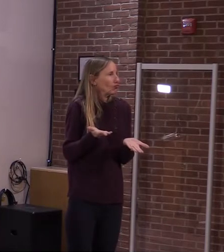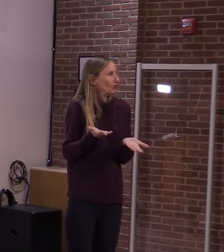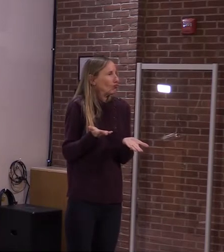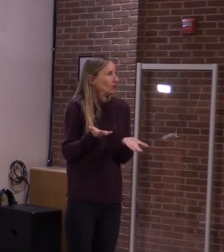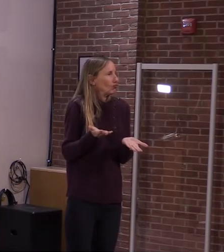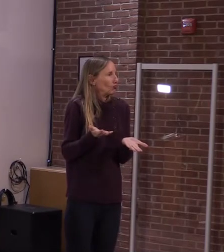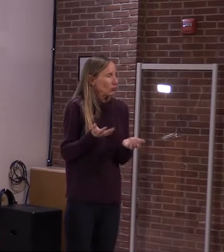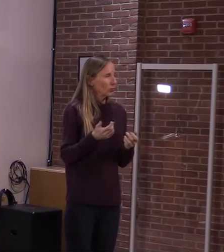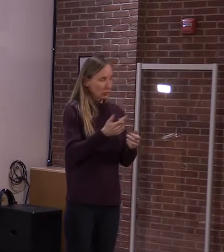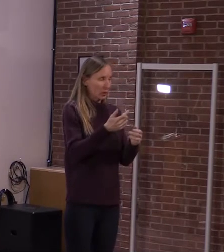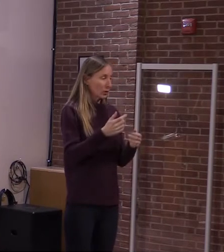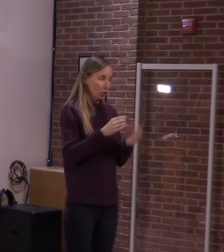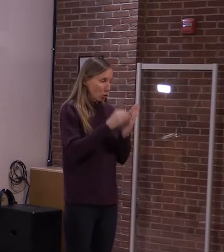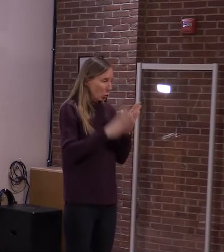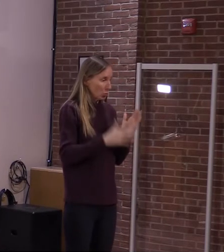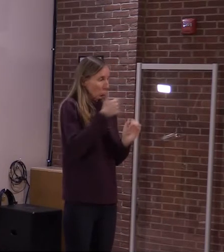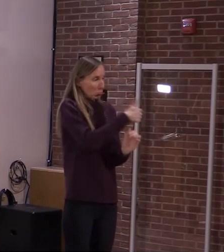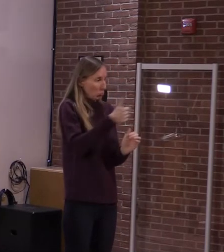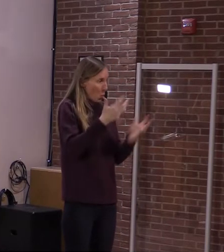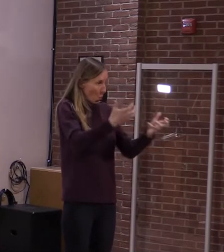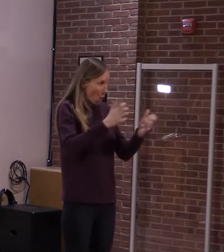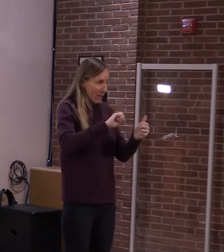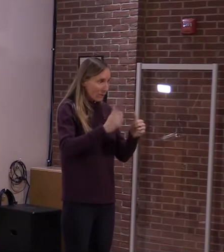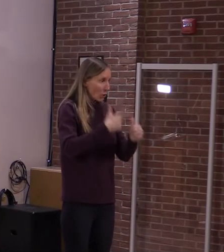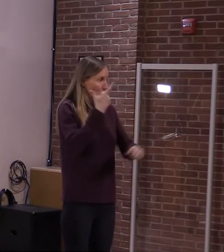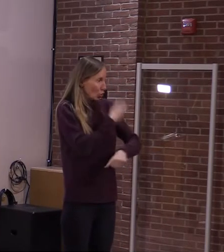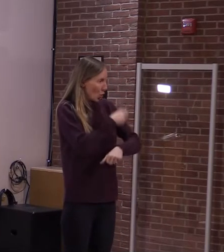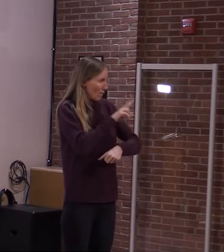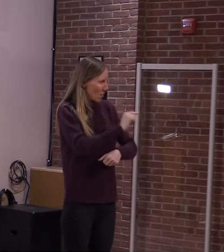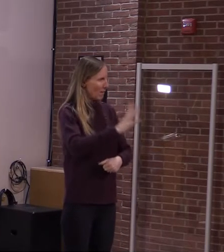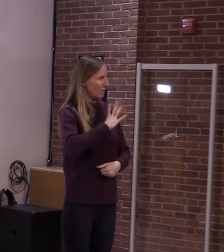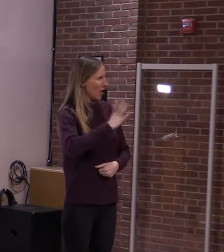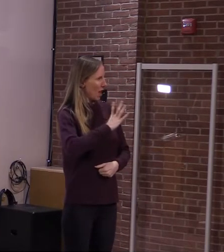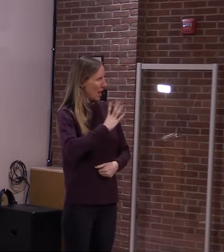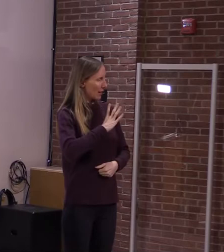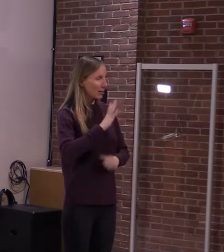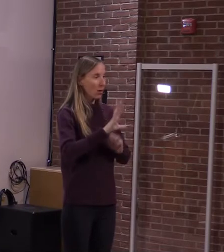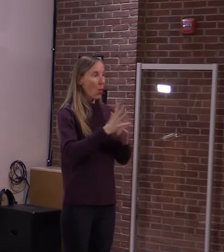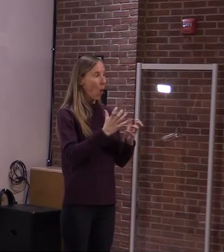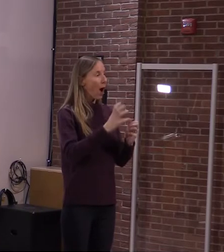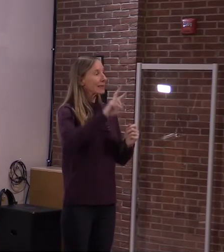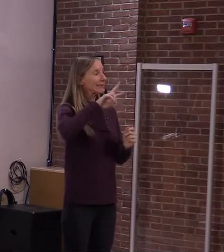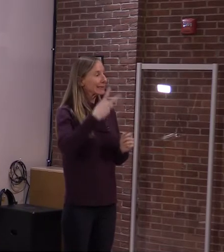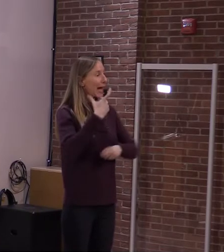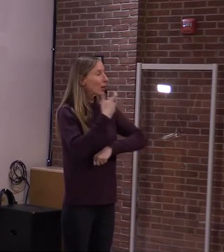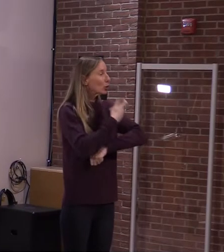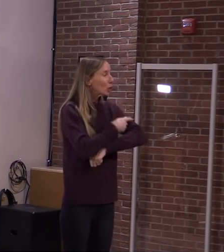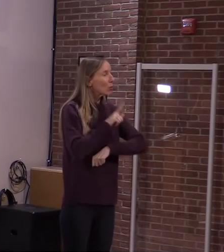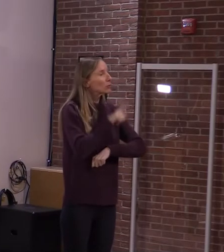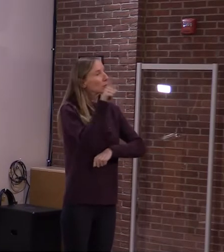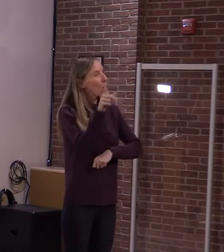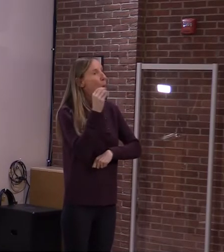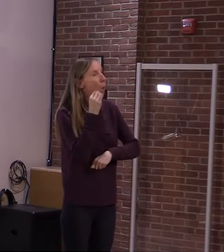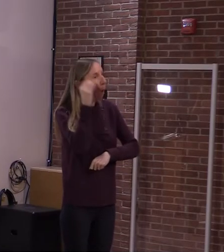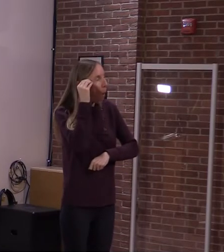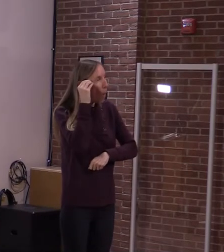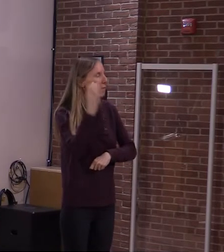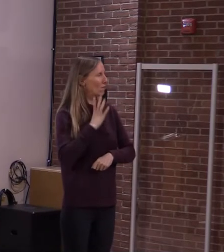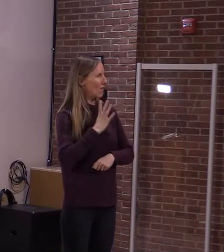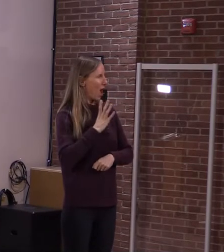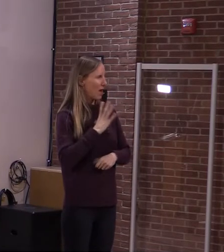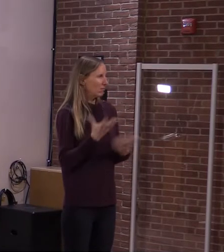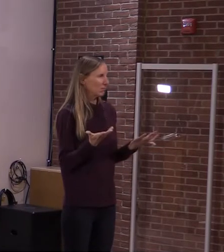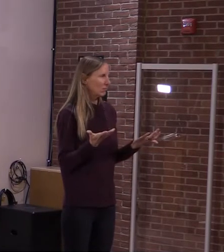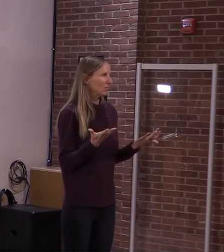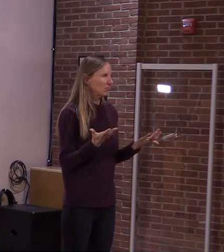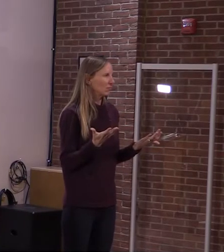the desire of students to get their first dose in Vermont, and if they choose to get their second dose at their home state, to indicate that